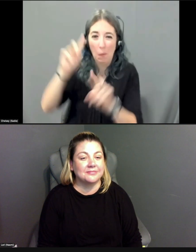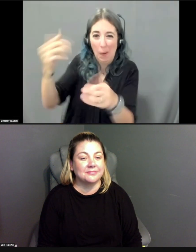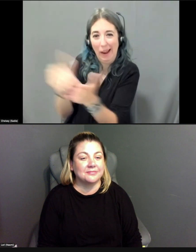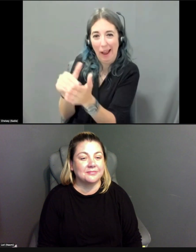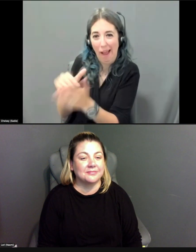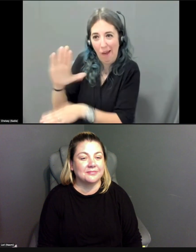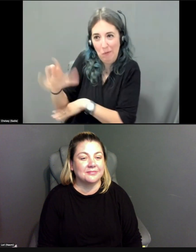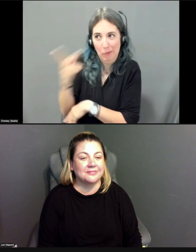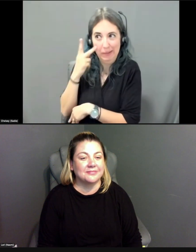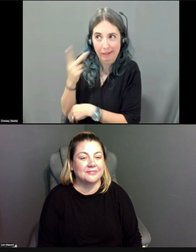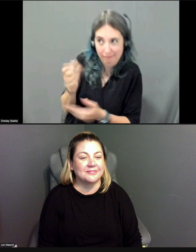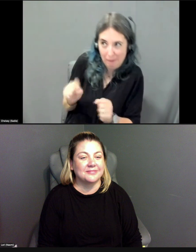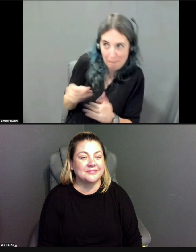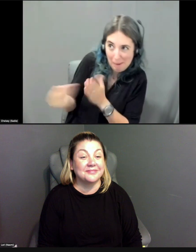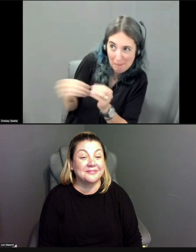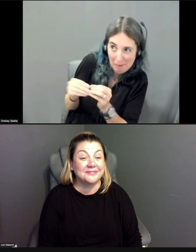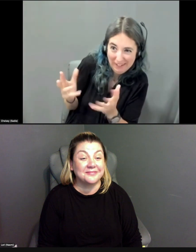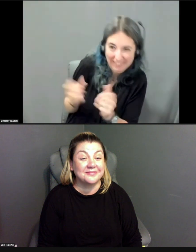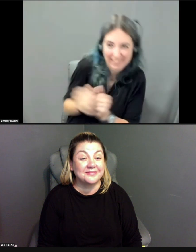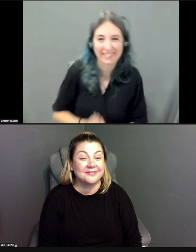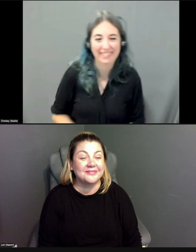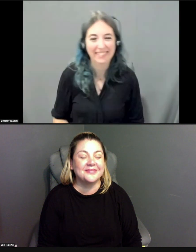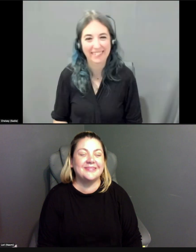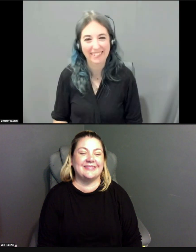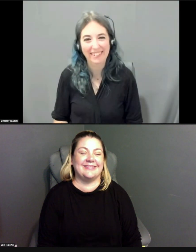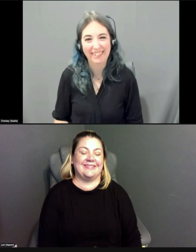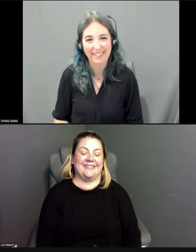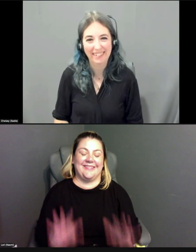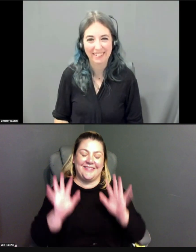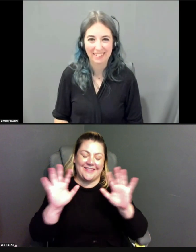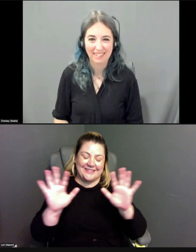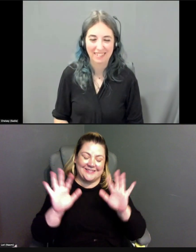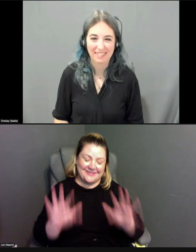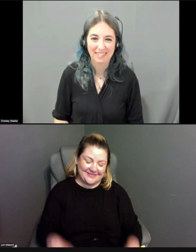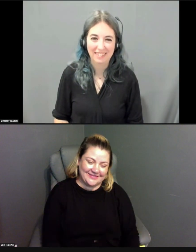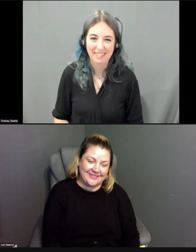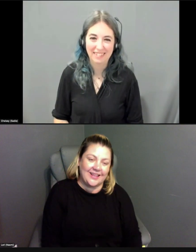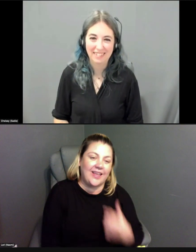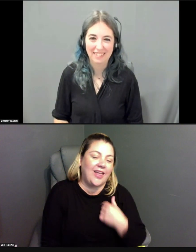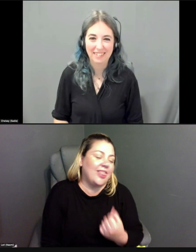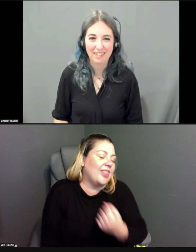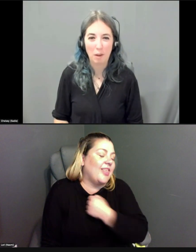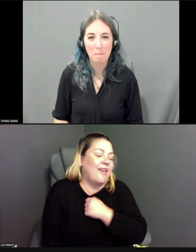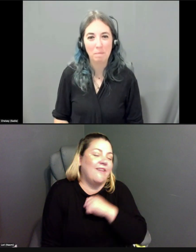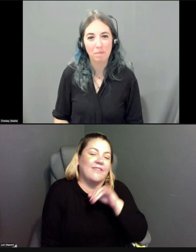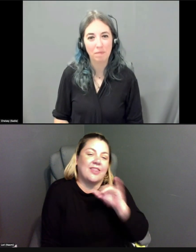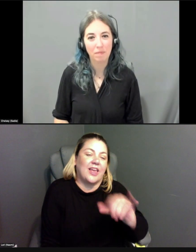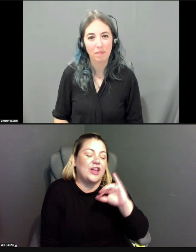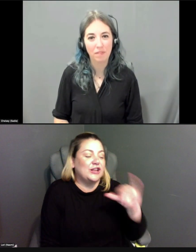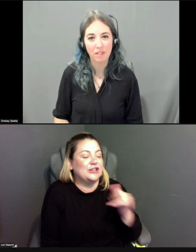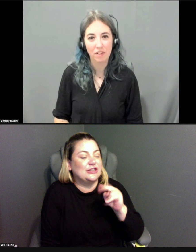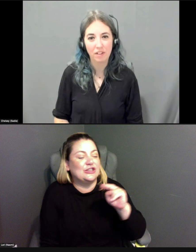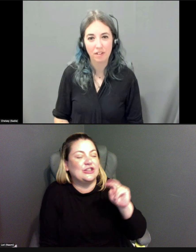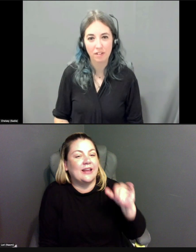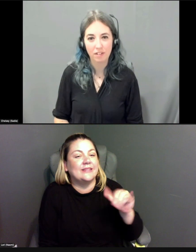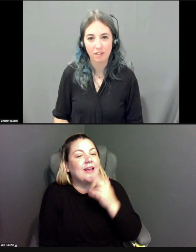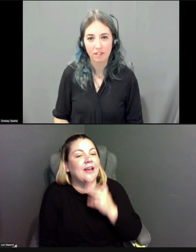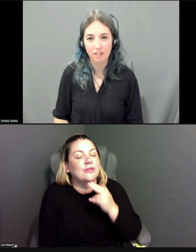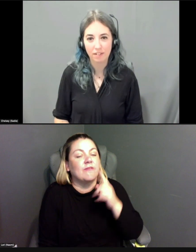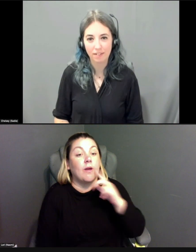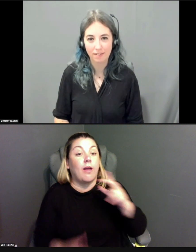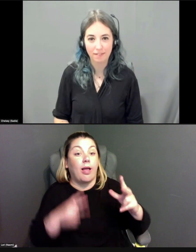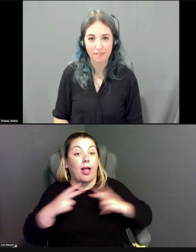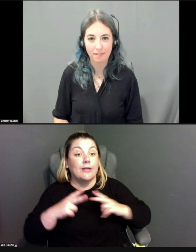more. Awesome. Yeah, that one is great. I am a huge fan of Jenny's. For the holidays this